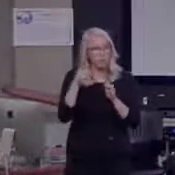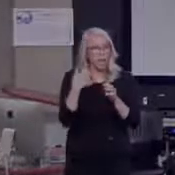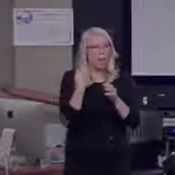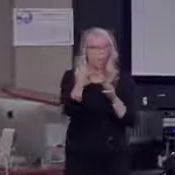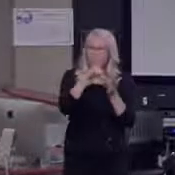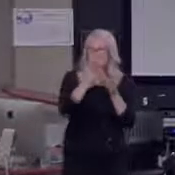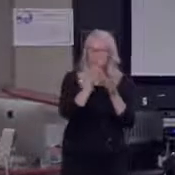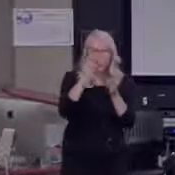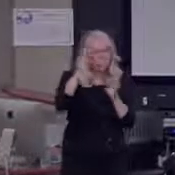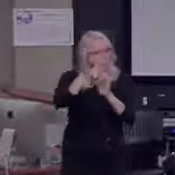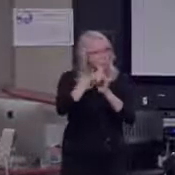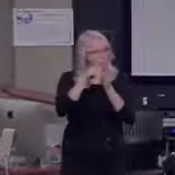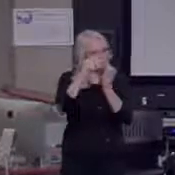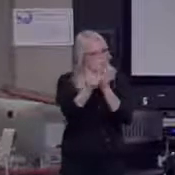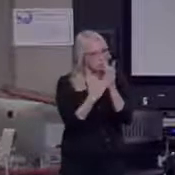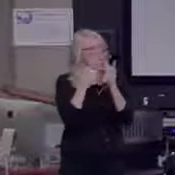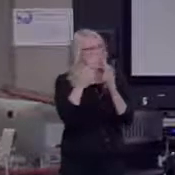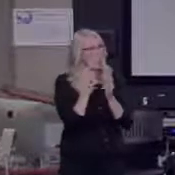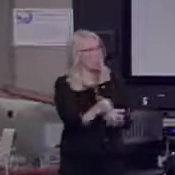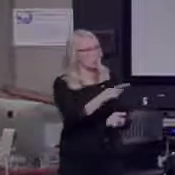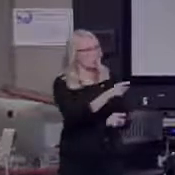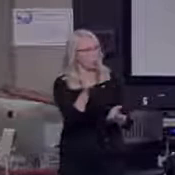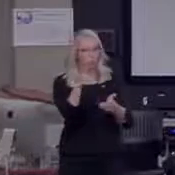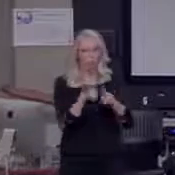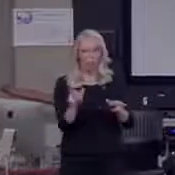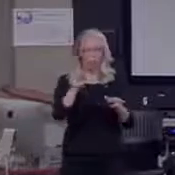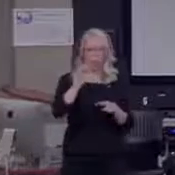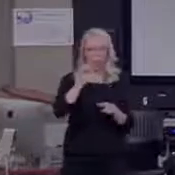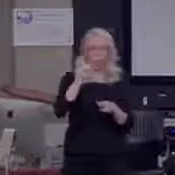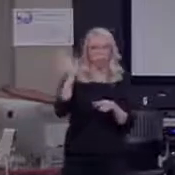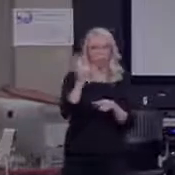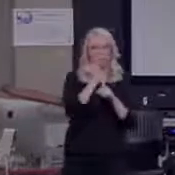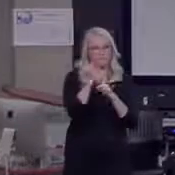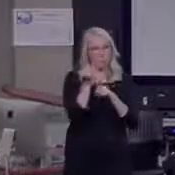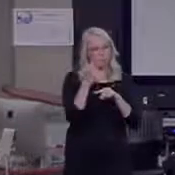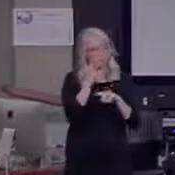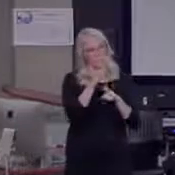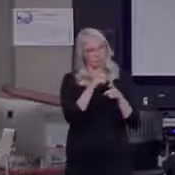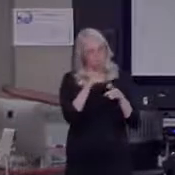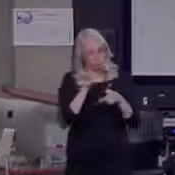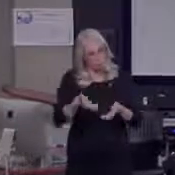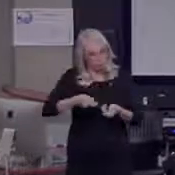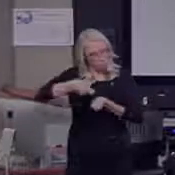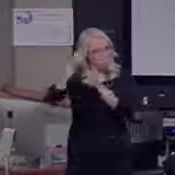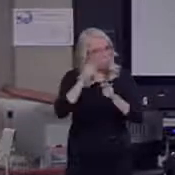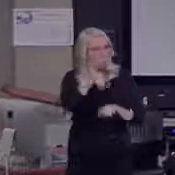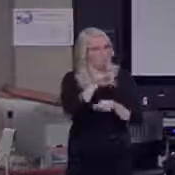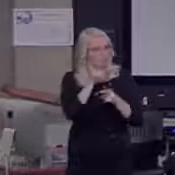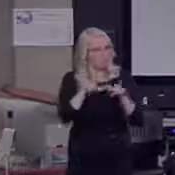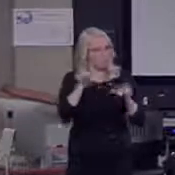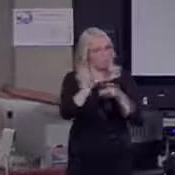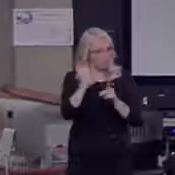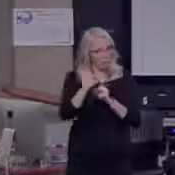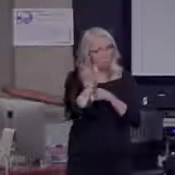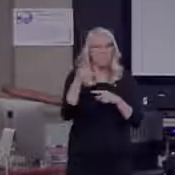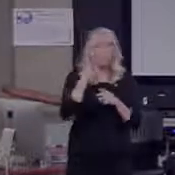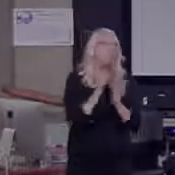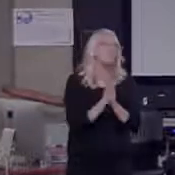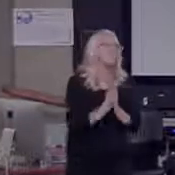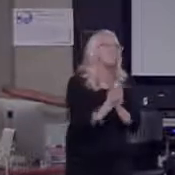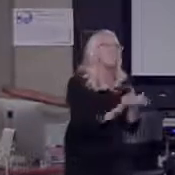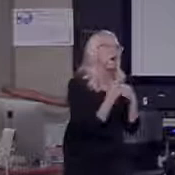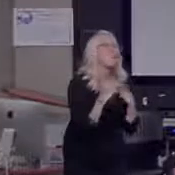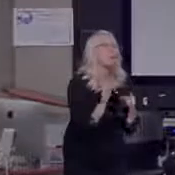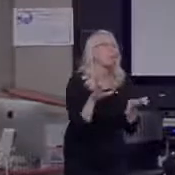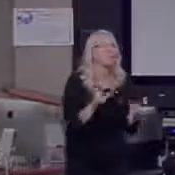principles to help you languageize the environment and create high-quality language environments, they said, would you pop over and do